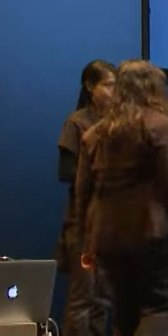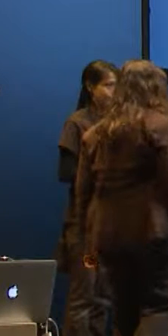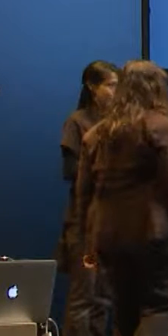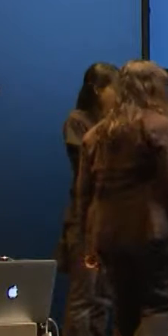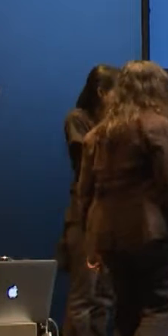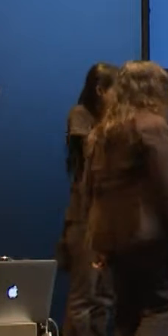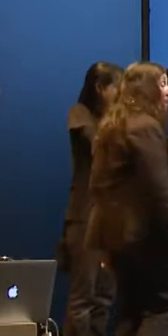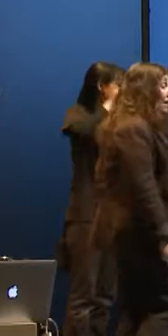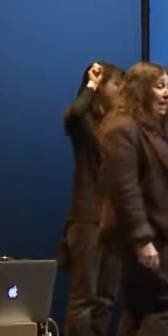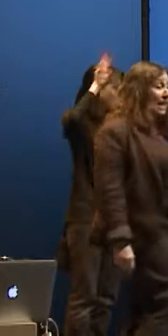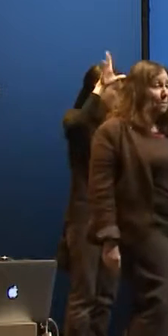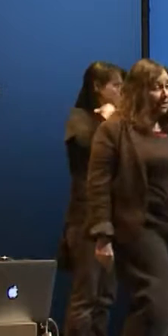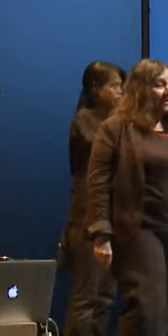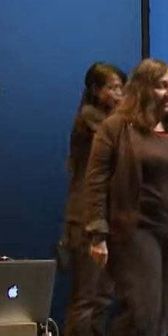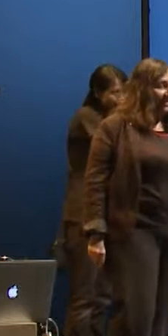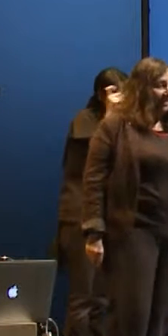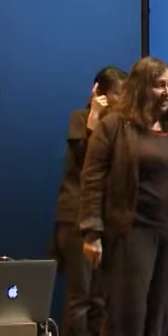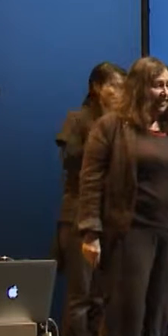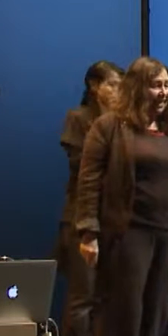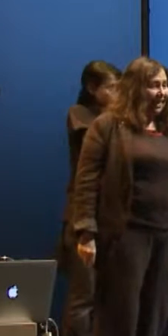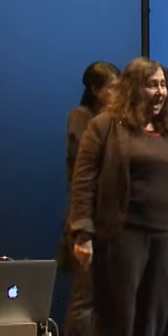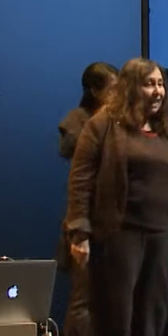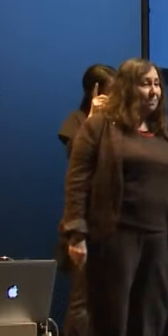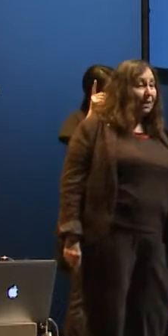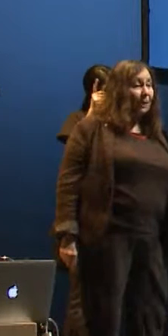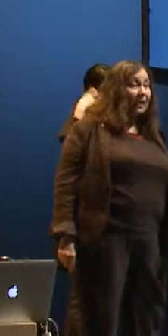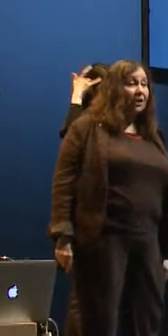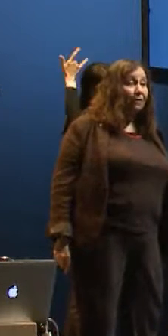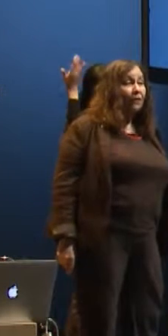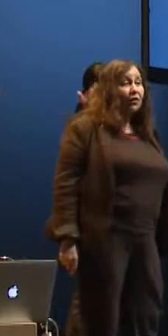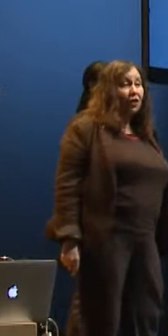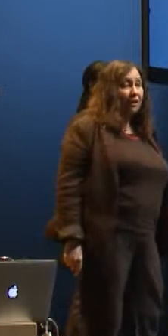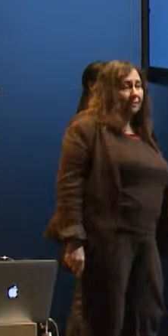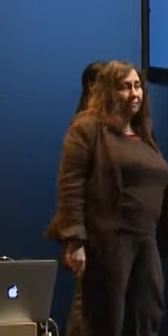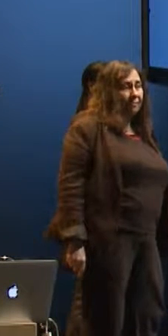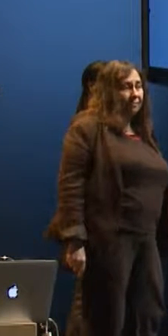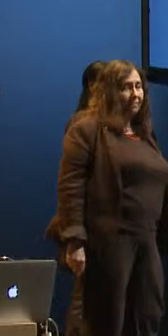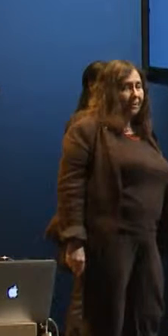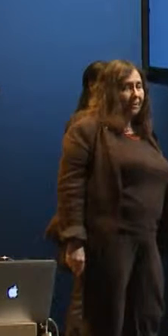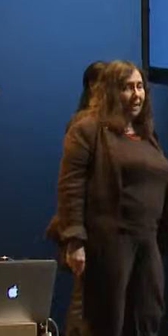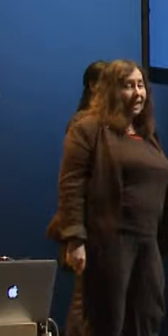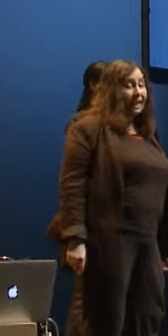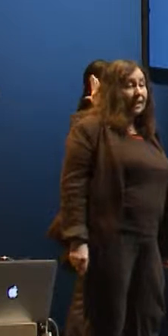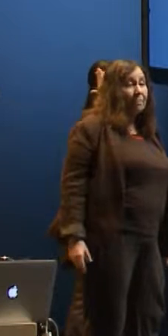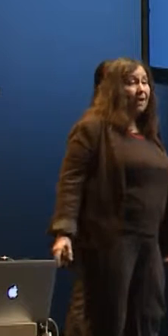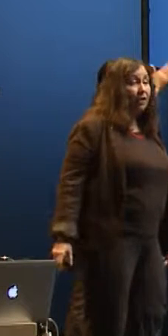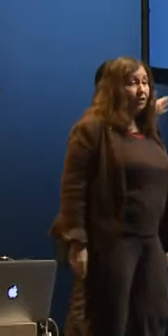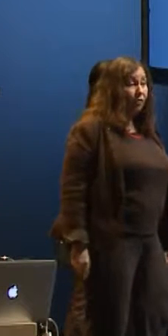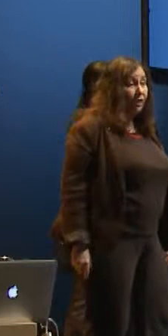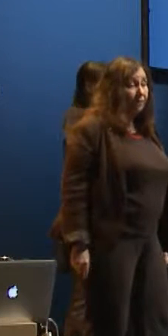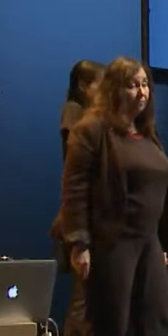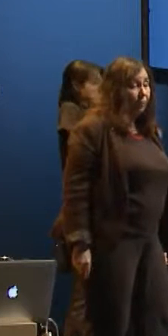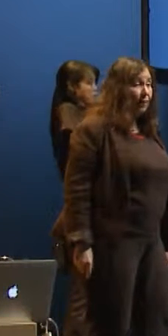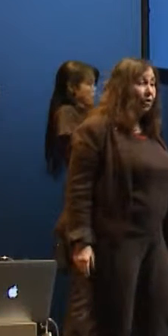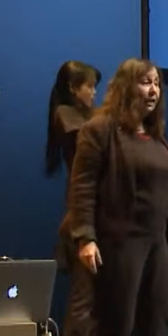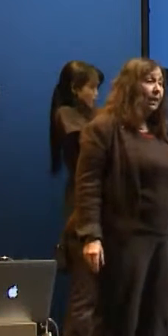of something that hasn't yet happened. I can make pictures of the future. I can imagine a